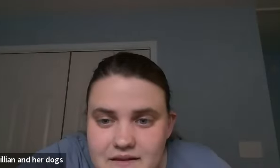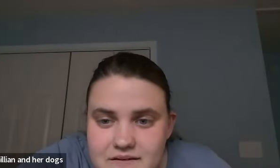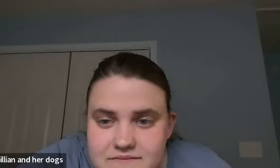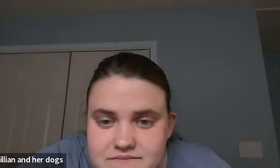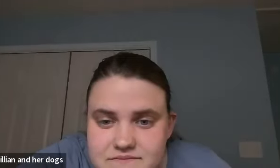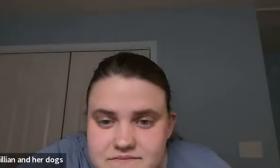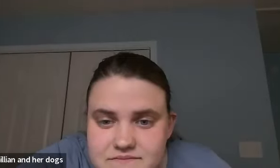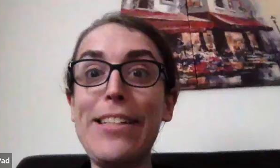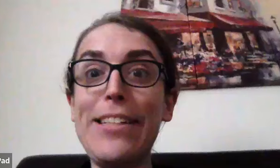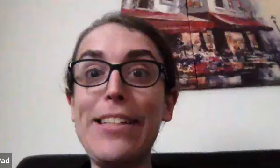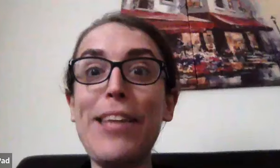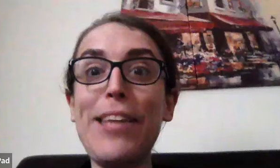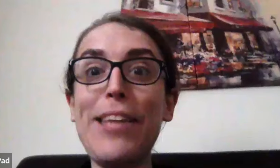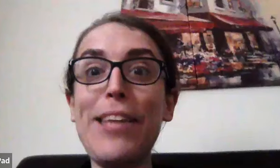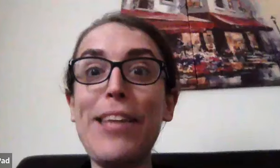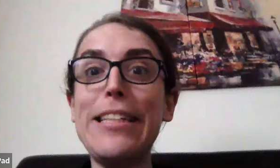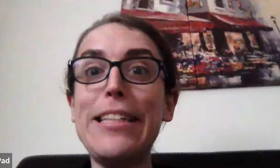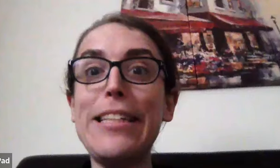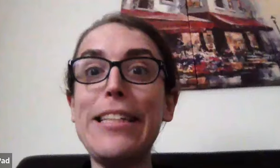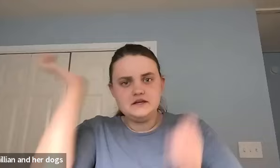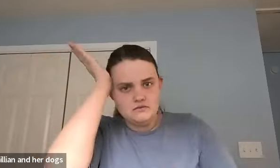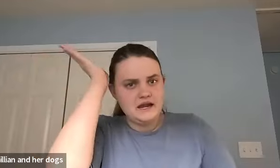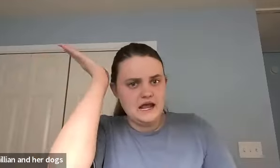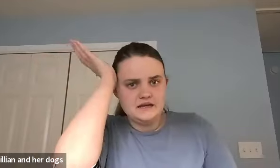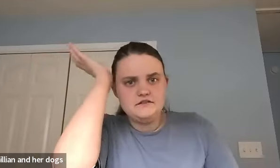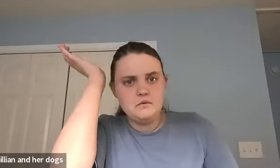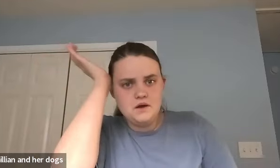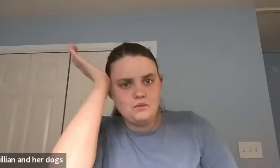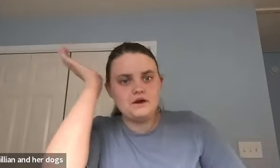hand in that Yes, sign? this is my left hand. It can be your right hand. Either one works.